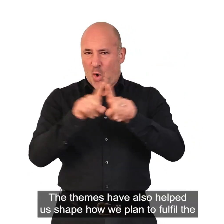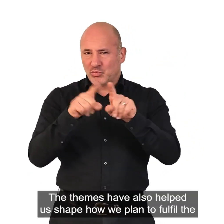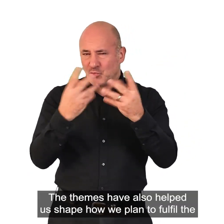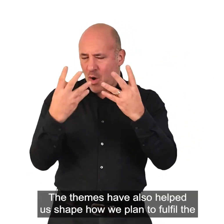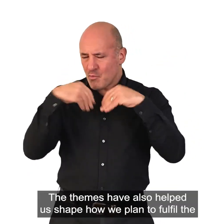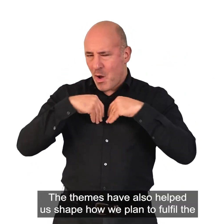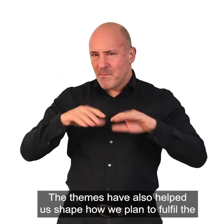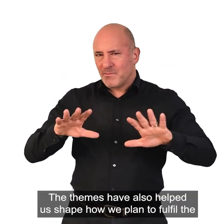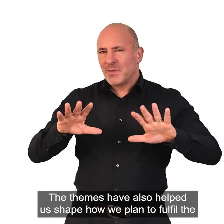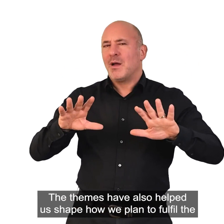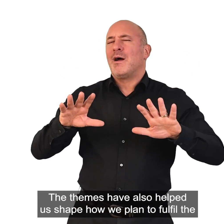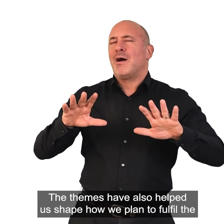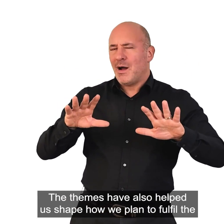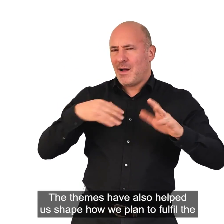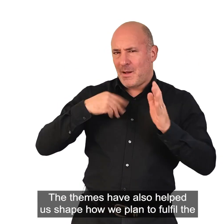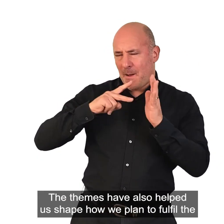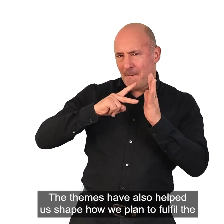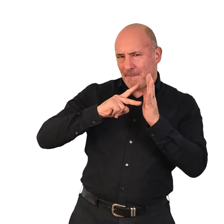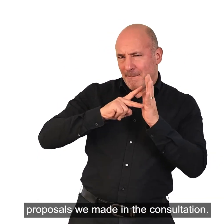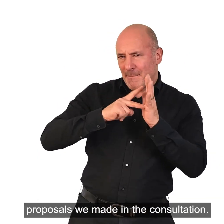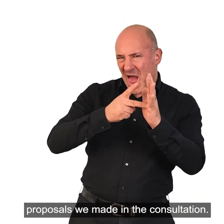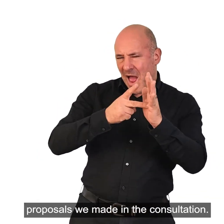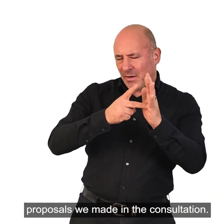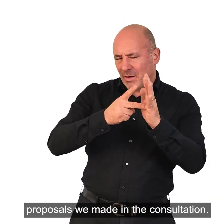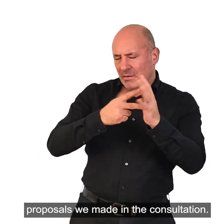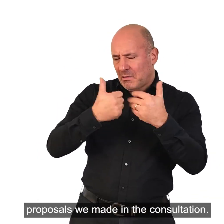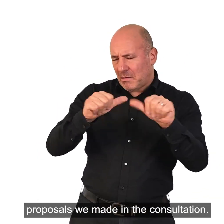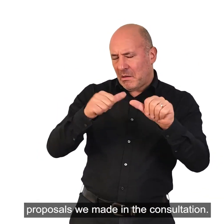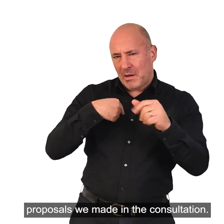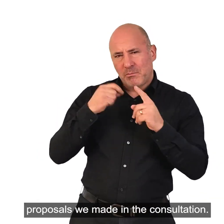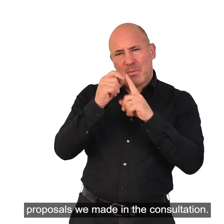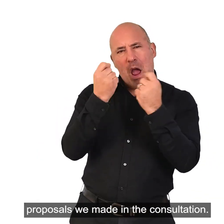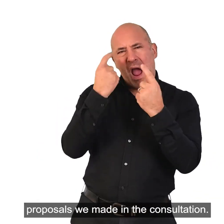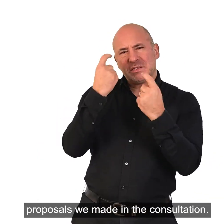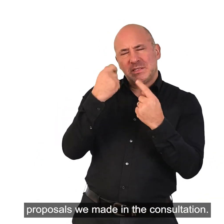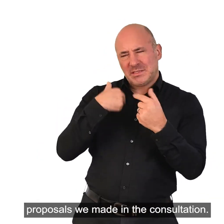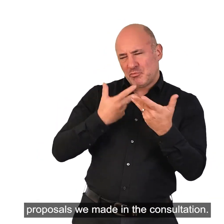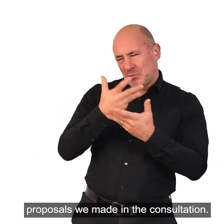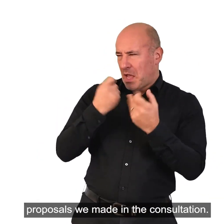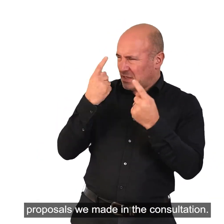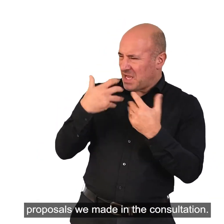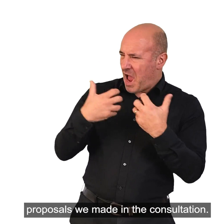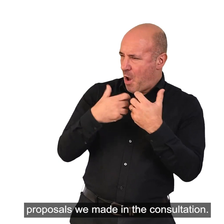The themes have also helped us shape how we plan to fulfil the proposals we made in the consultation.